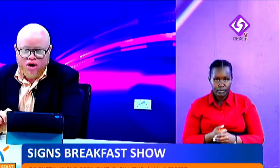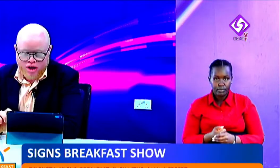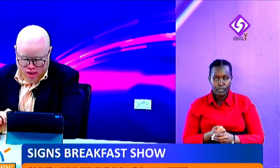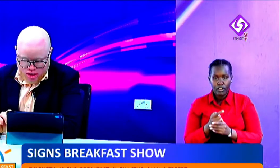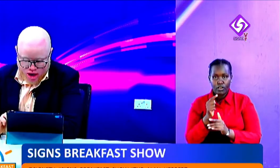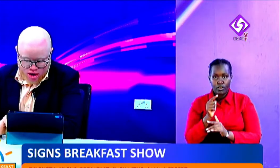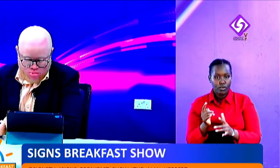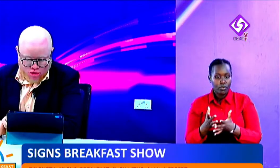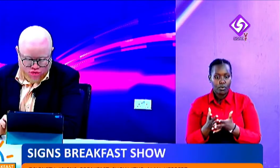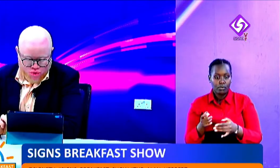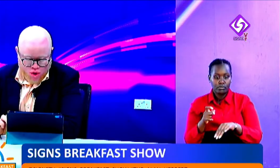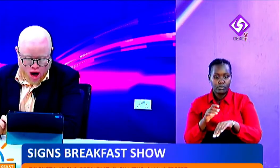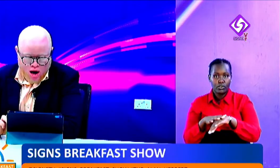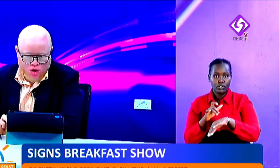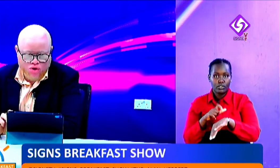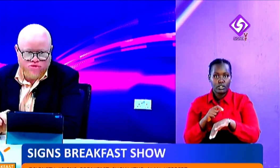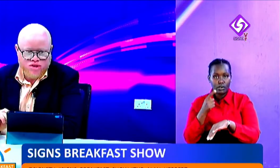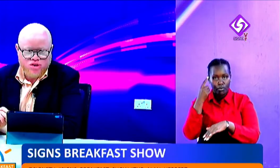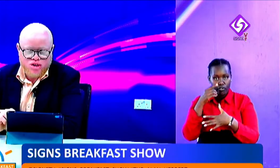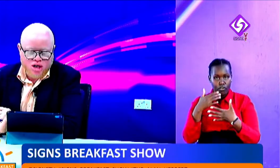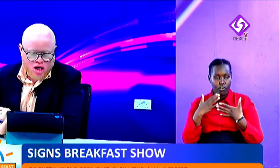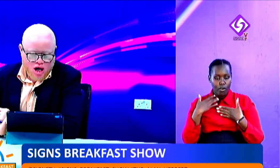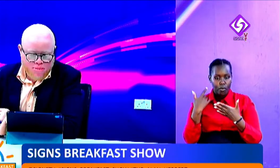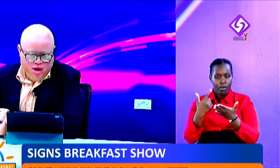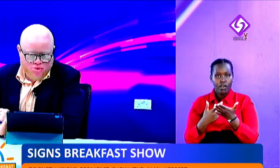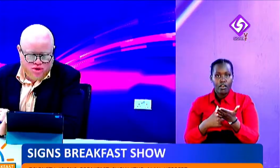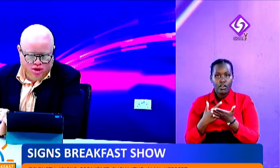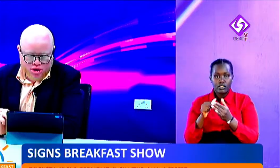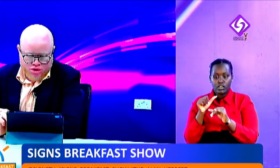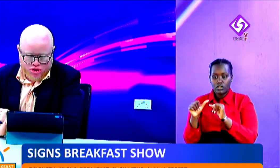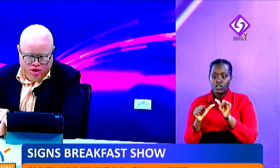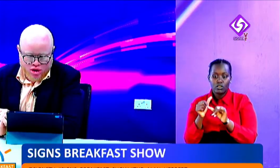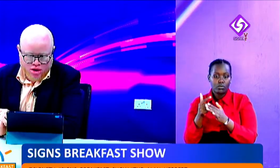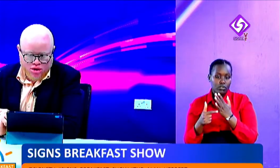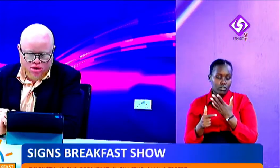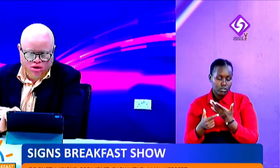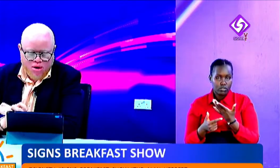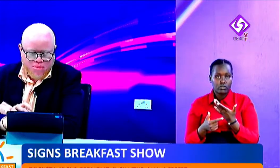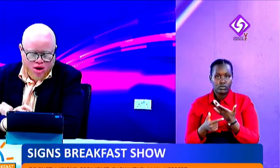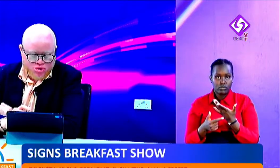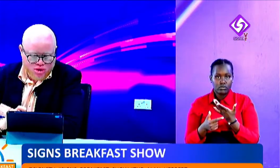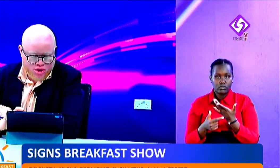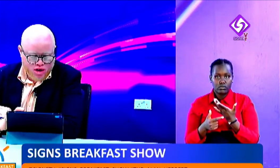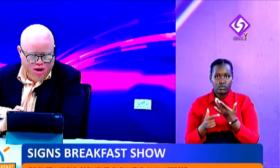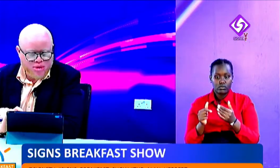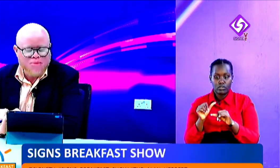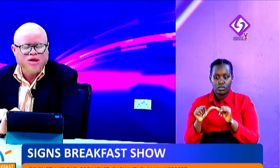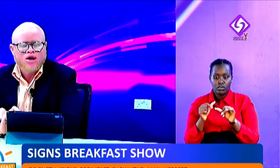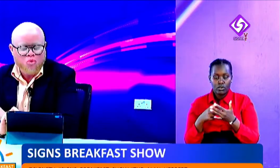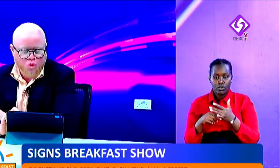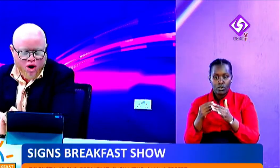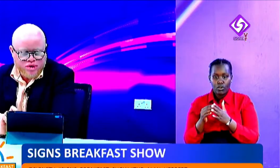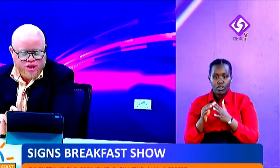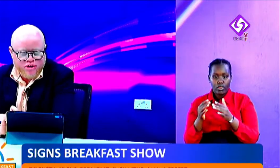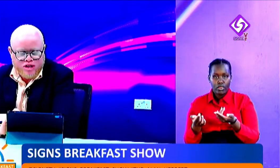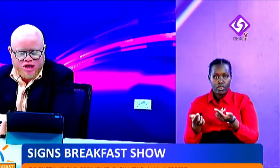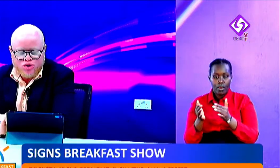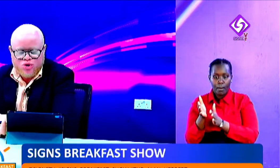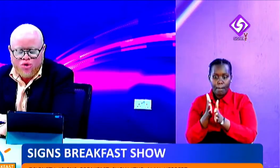in time for our conversation about the upcoming World Federation of